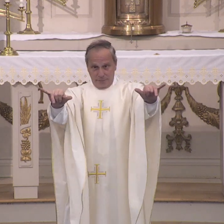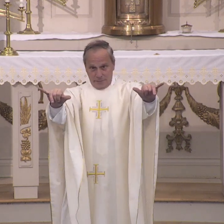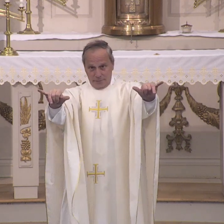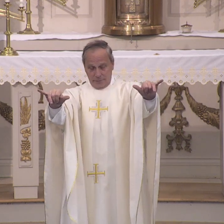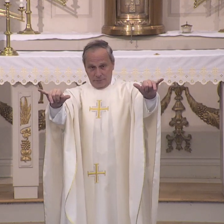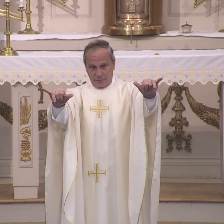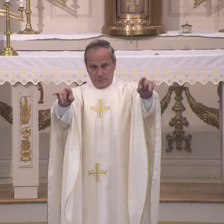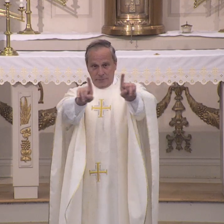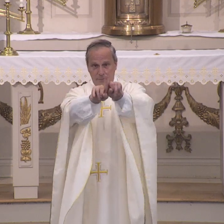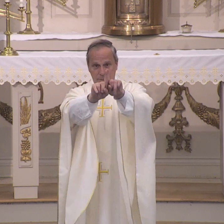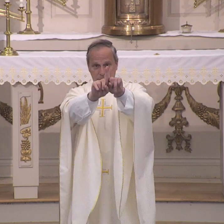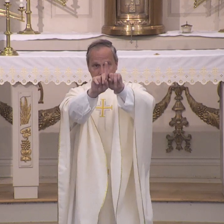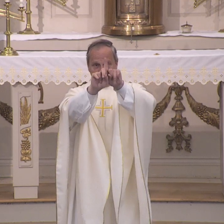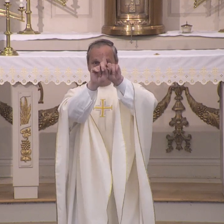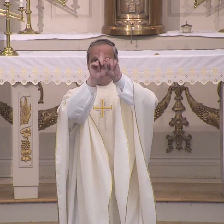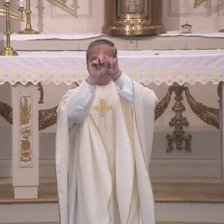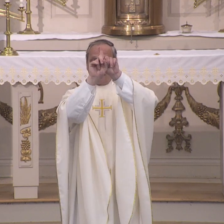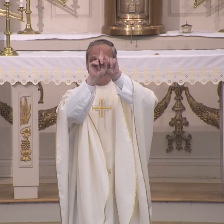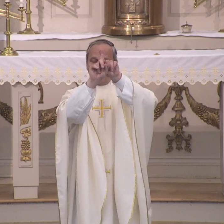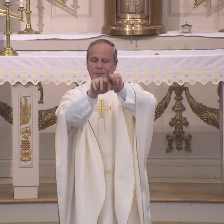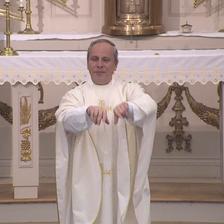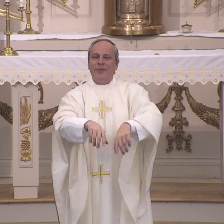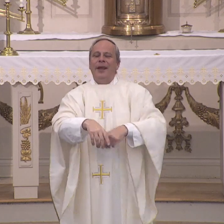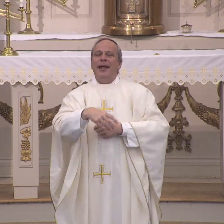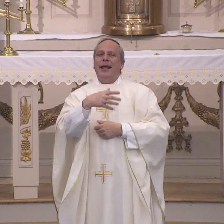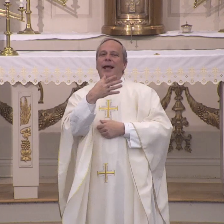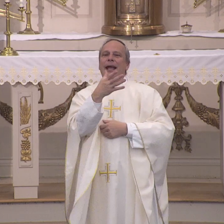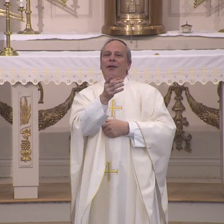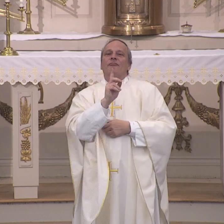God and truly man at the same time.